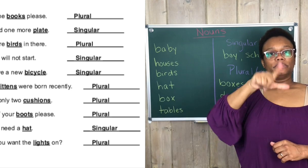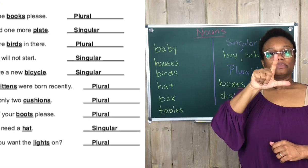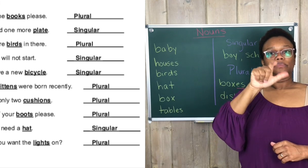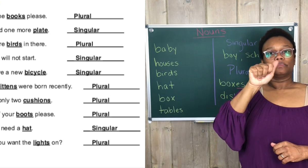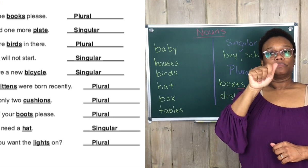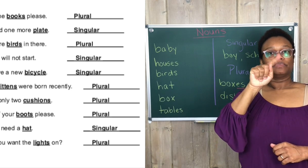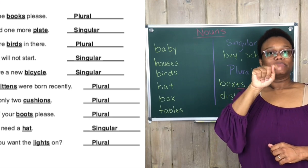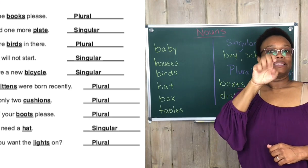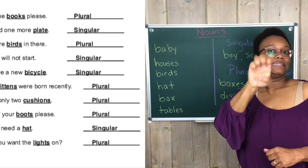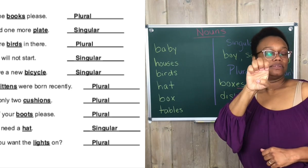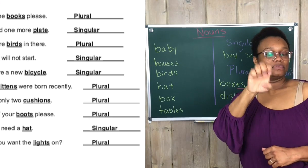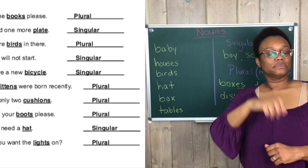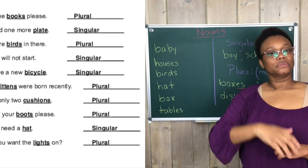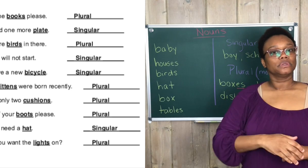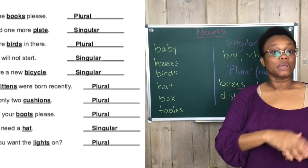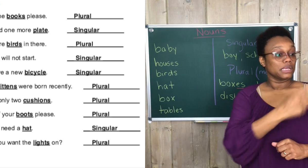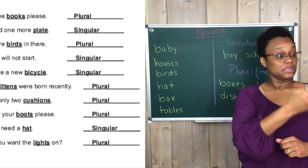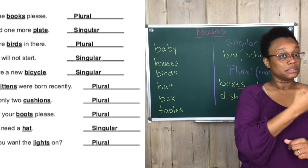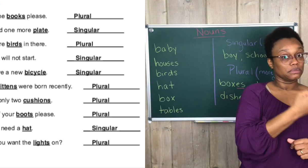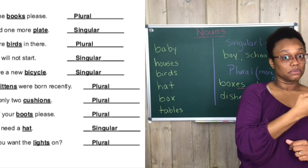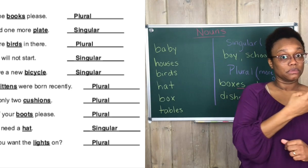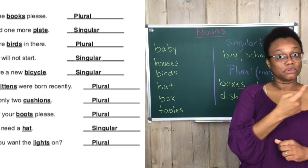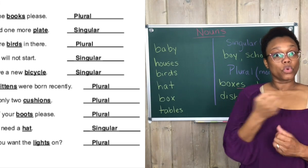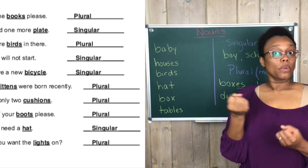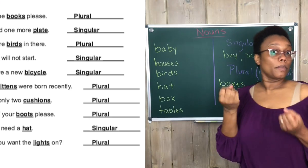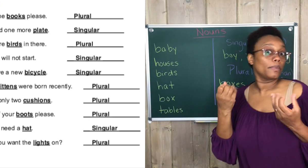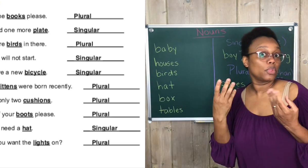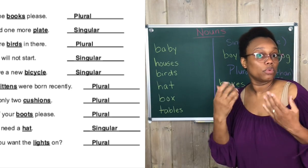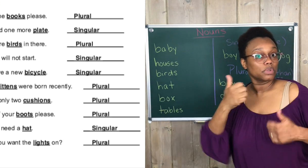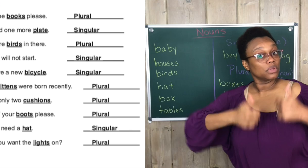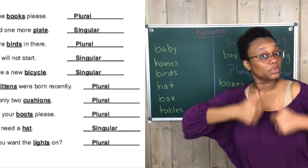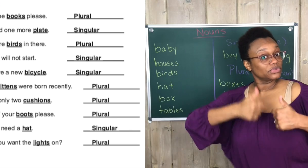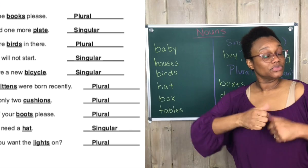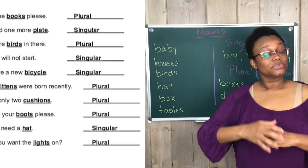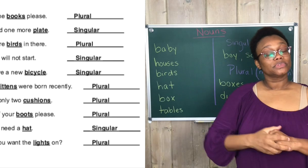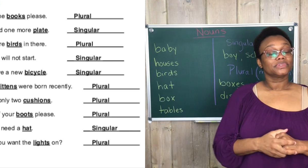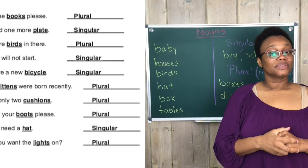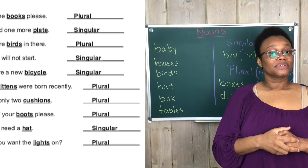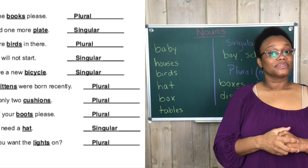Is plate, P-L-A-T-E, singular or plural?